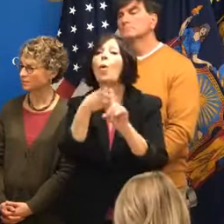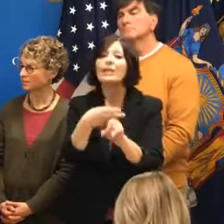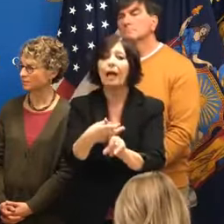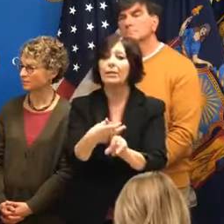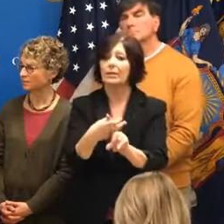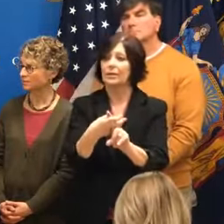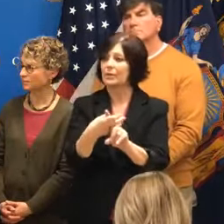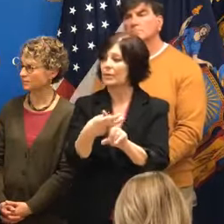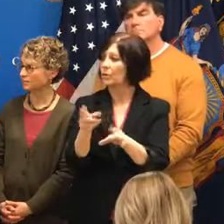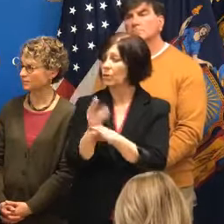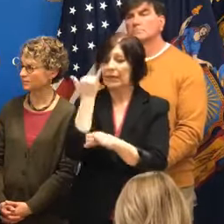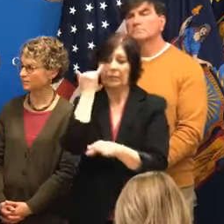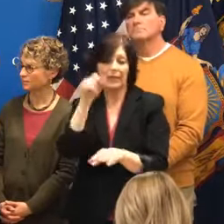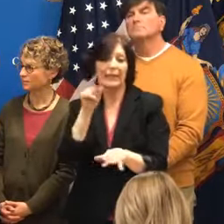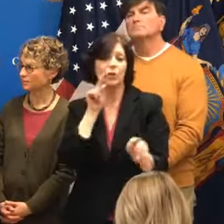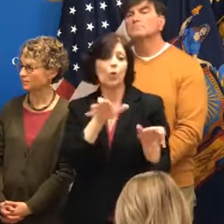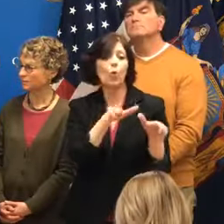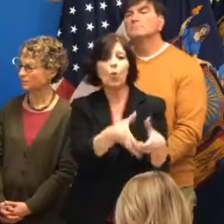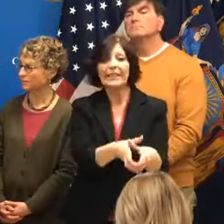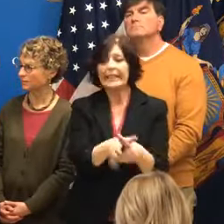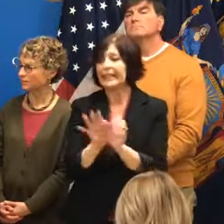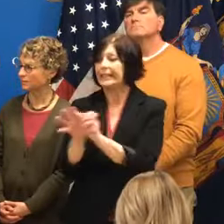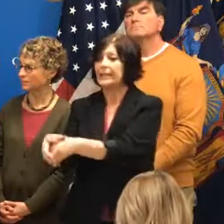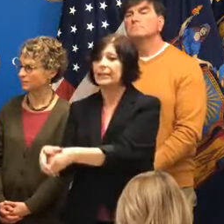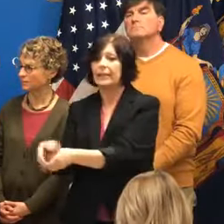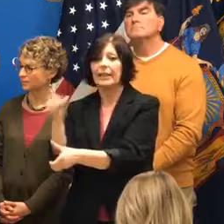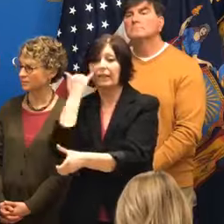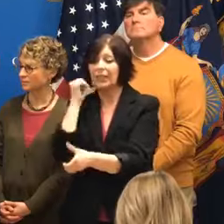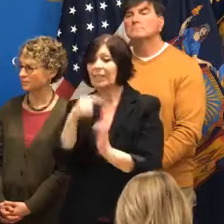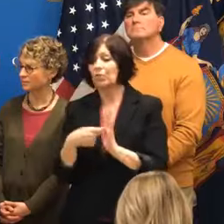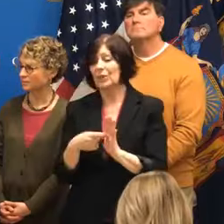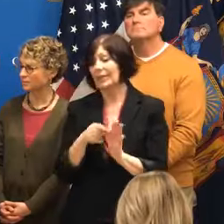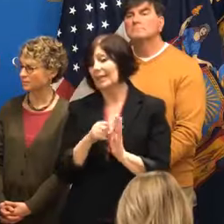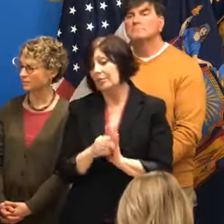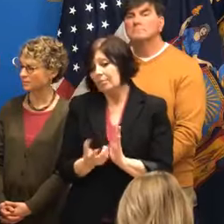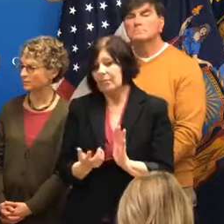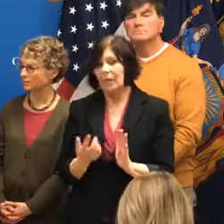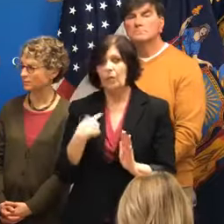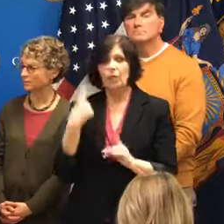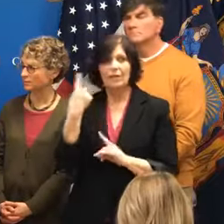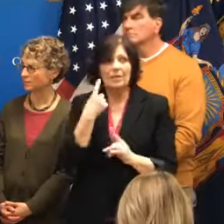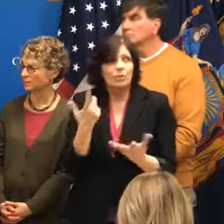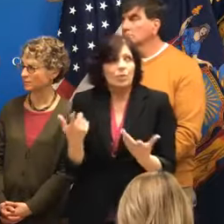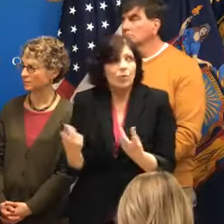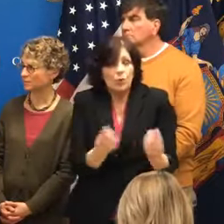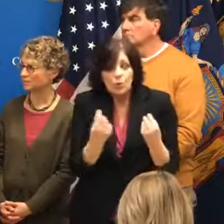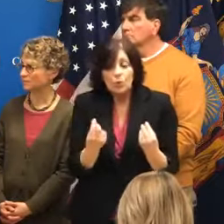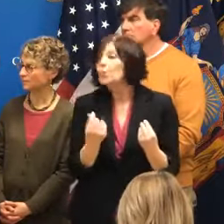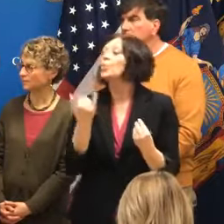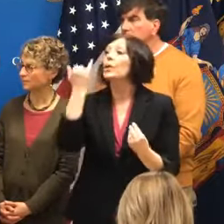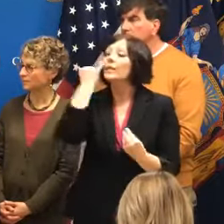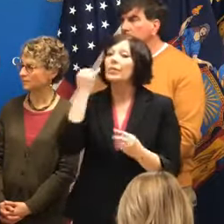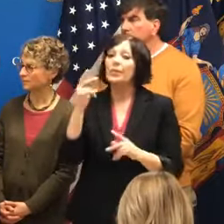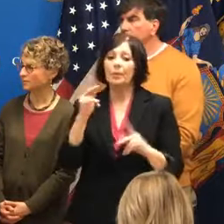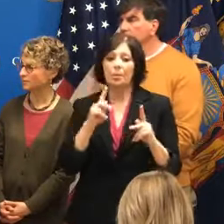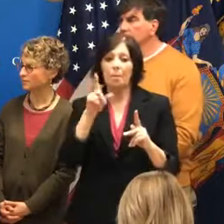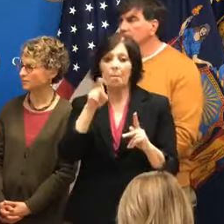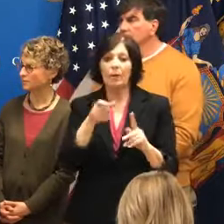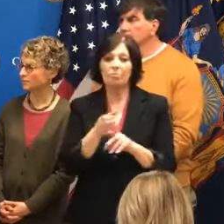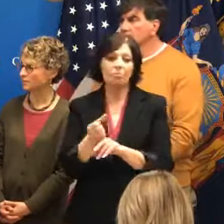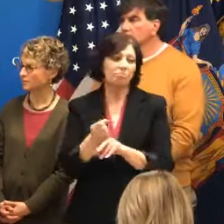use those if needed for quarantine of individuals who are not showing symptoms. We're considering what we'd need to do if there are individuals that we have to